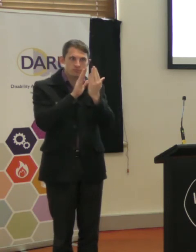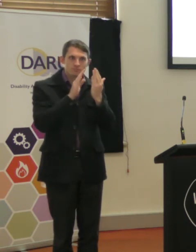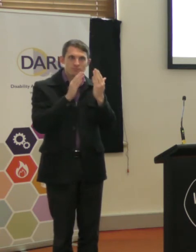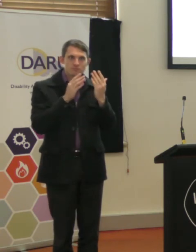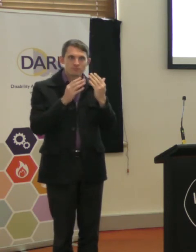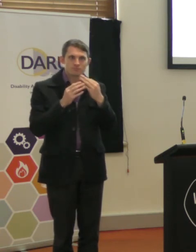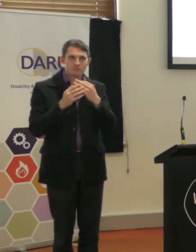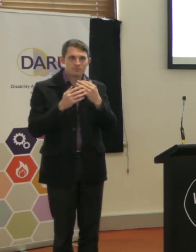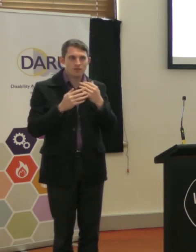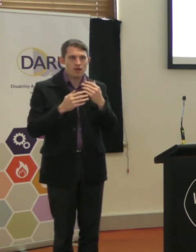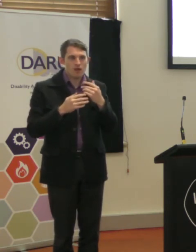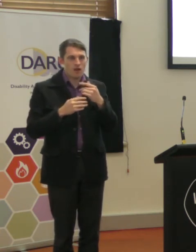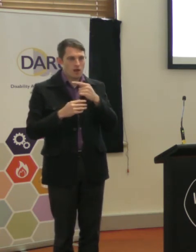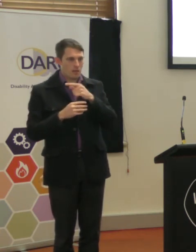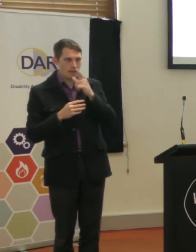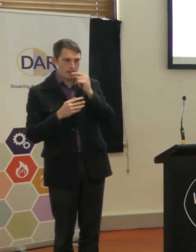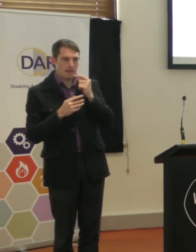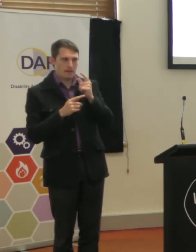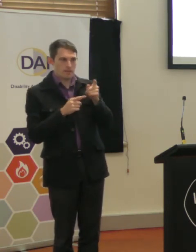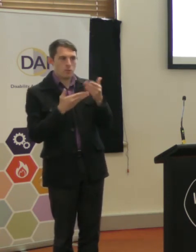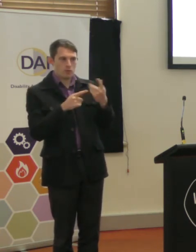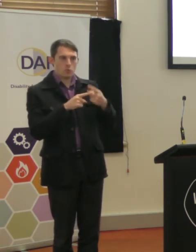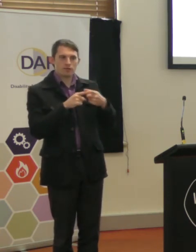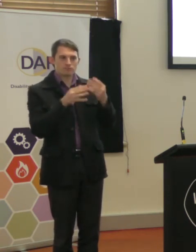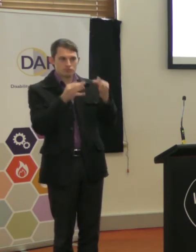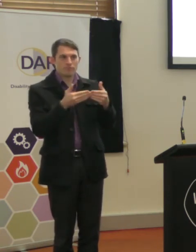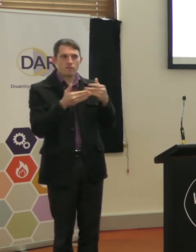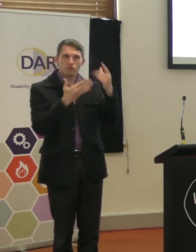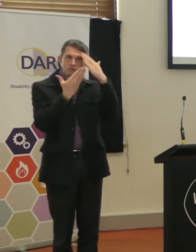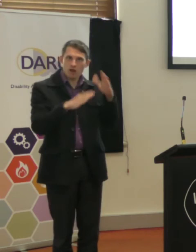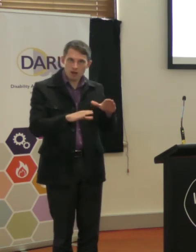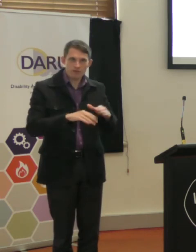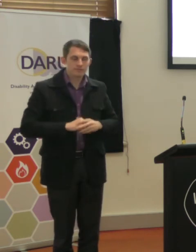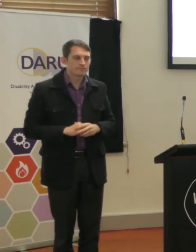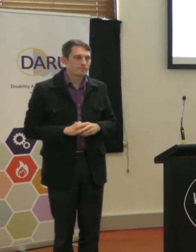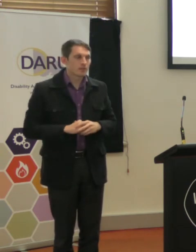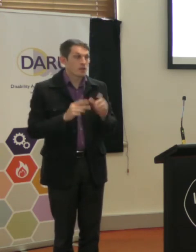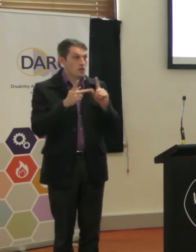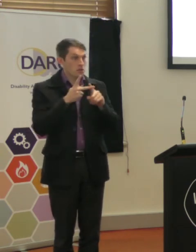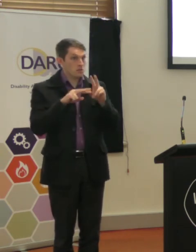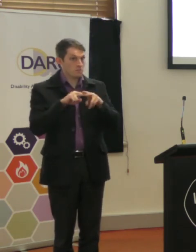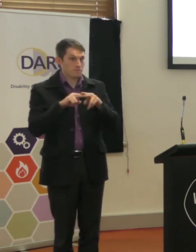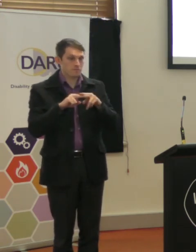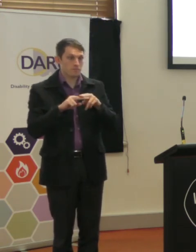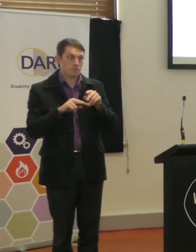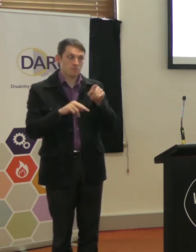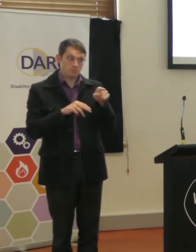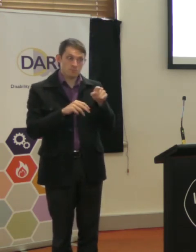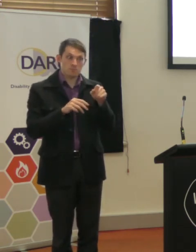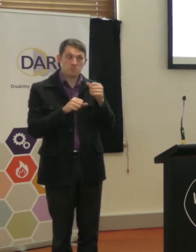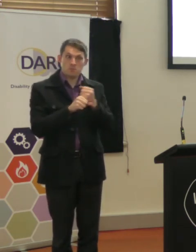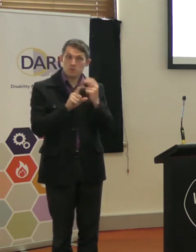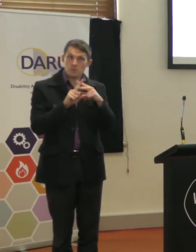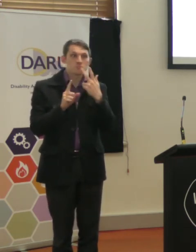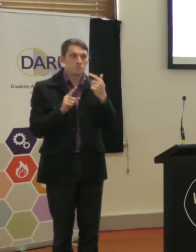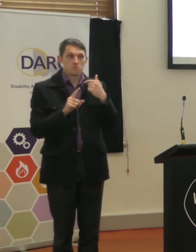people would get to receive an outcome before they die. If an application is made, if I made an